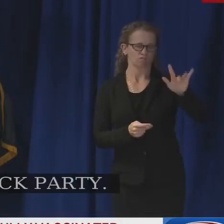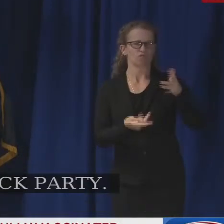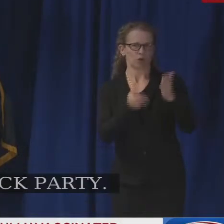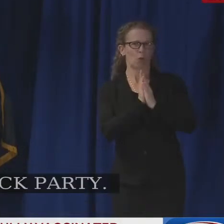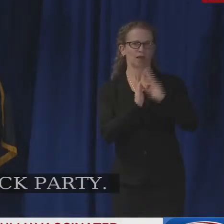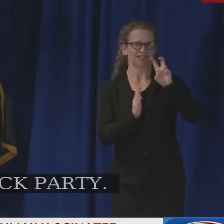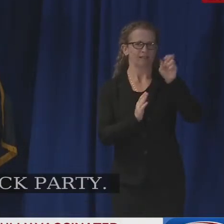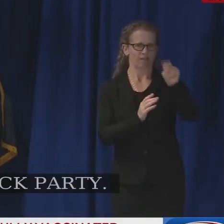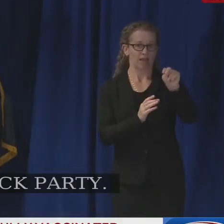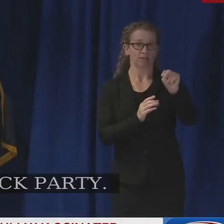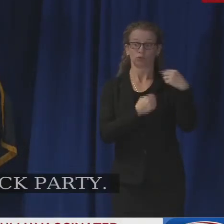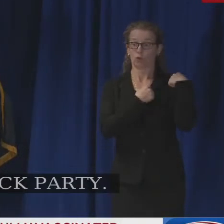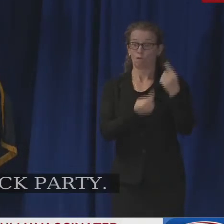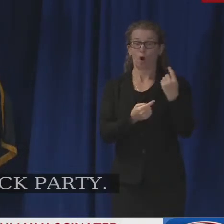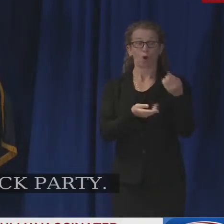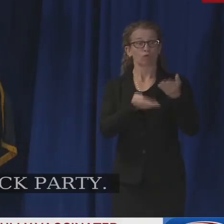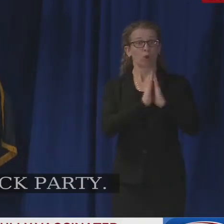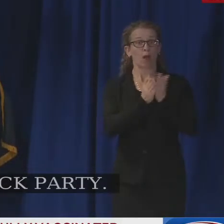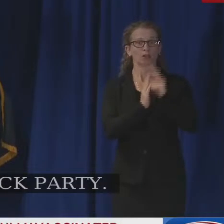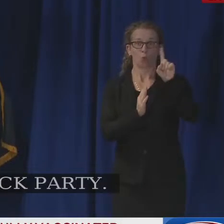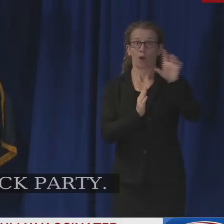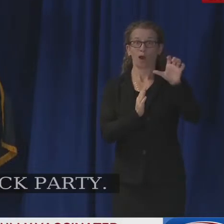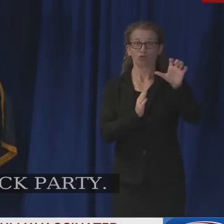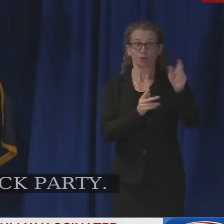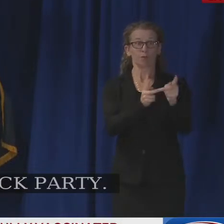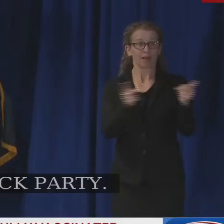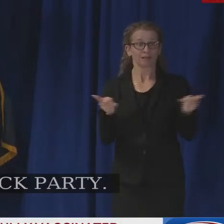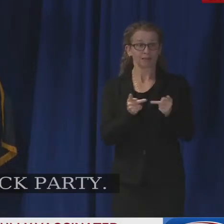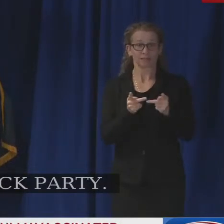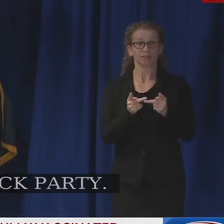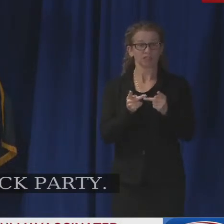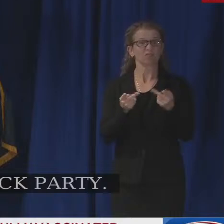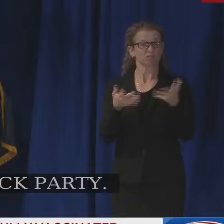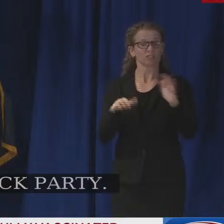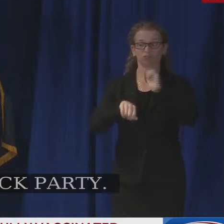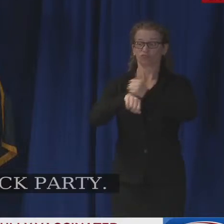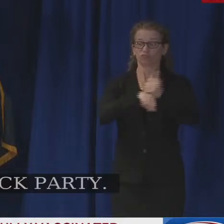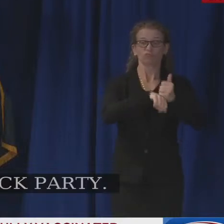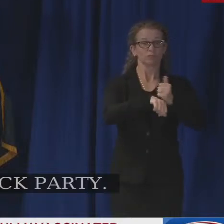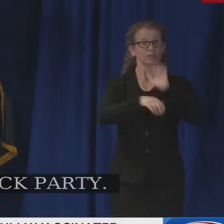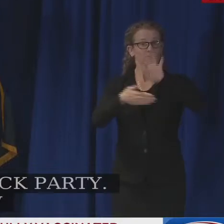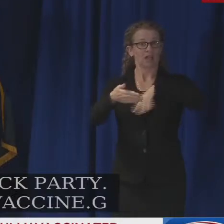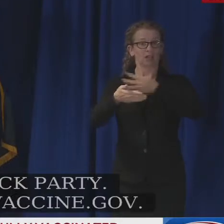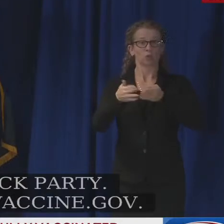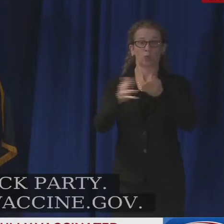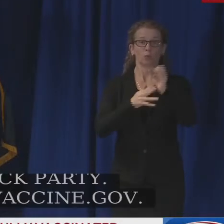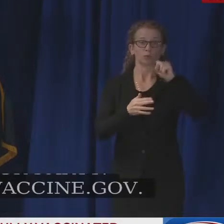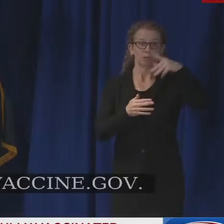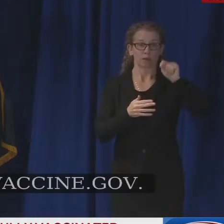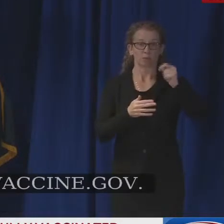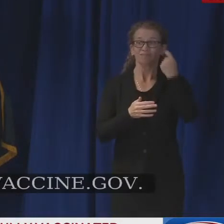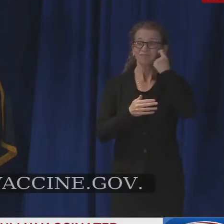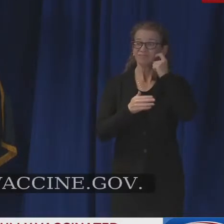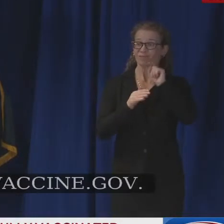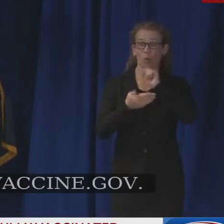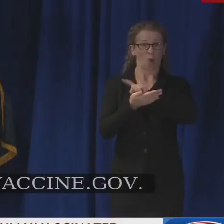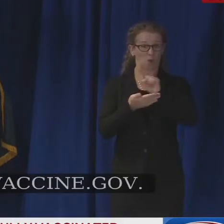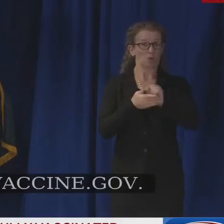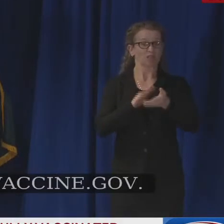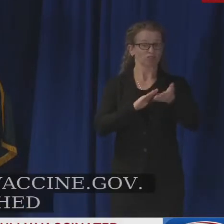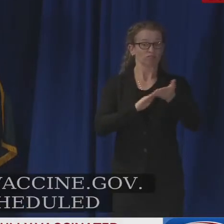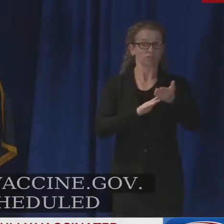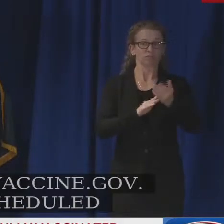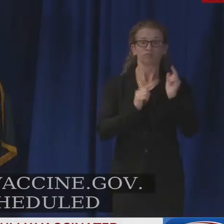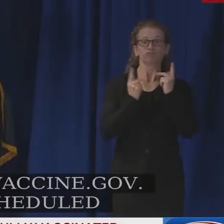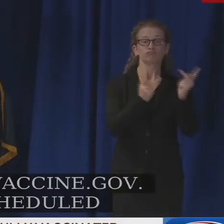requests for the van, and we have events scheduled through September at this time. And we've been running the van now for about a week, and we've gone to 5